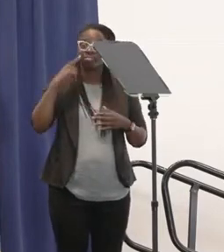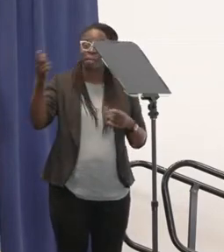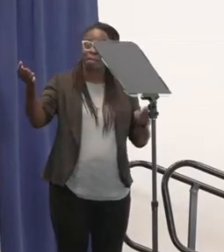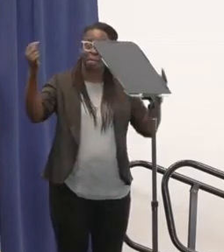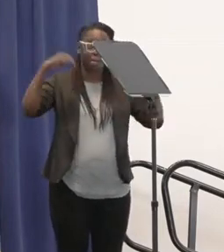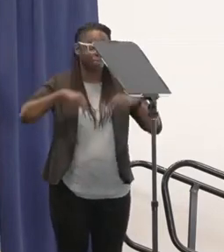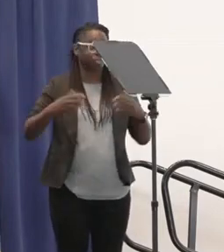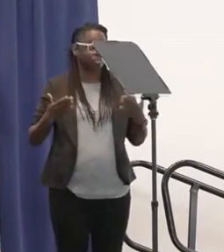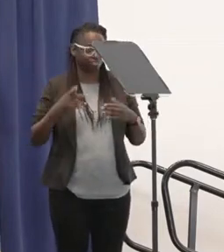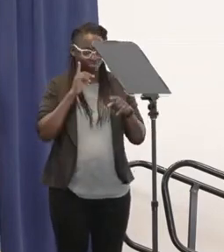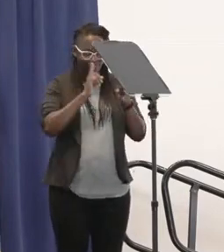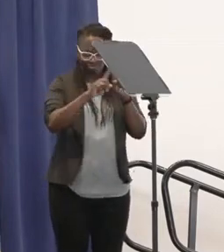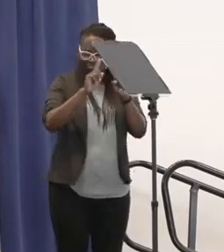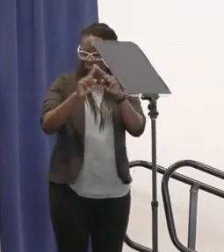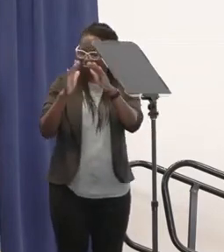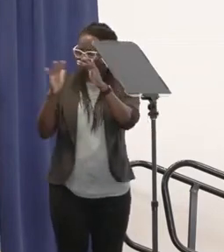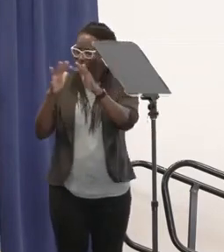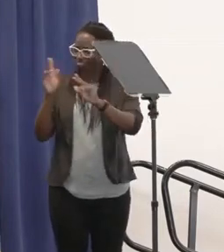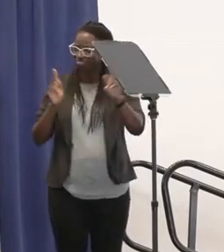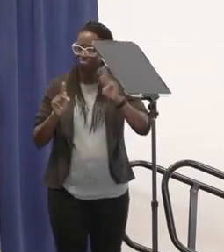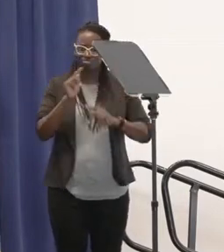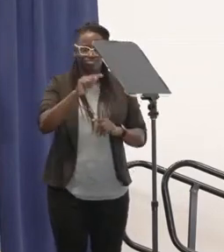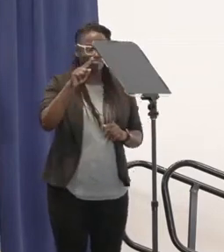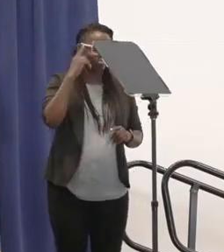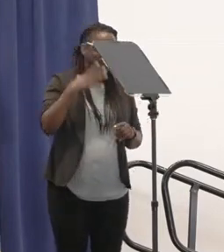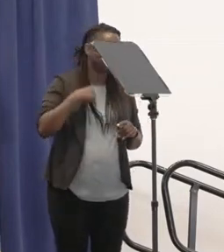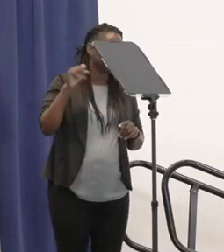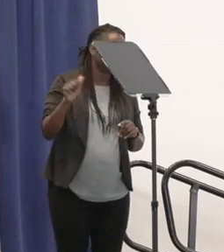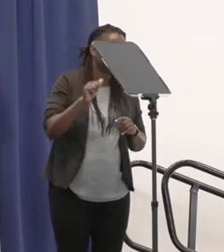is remarkable. So thank you. I know we